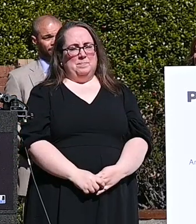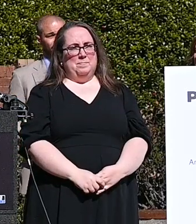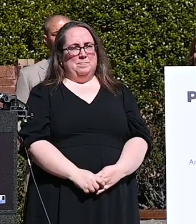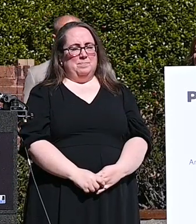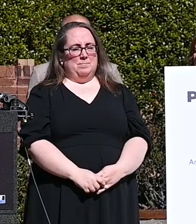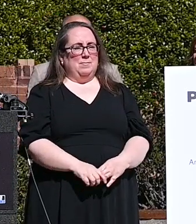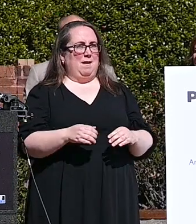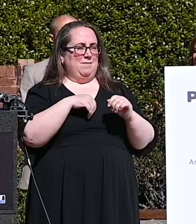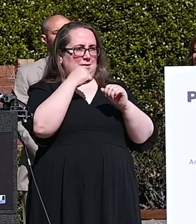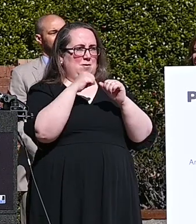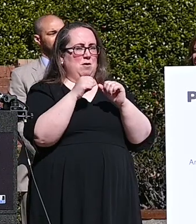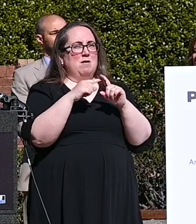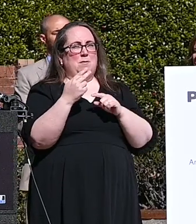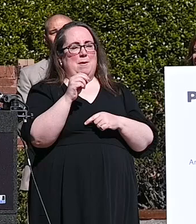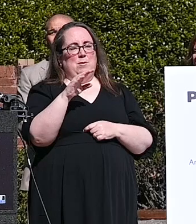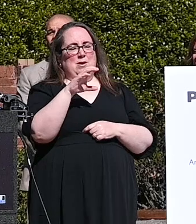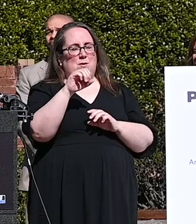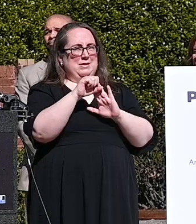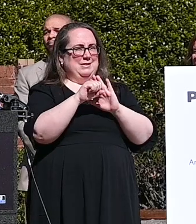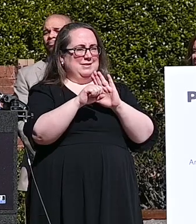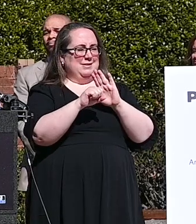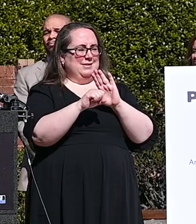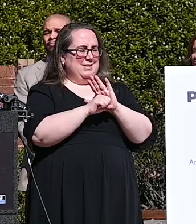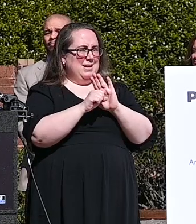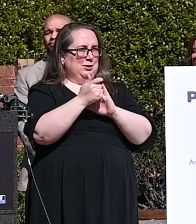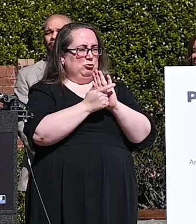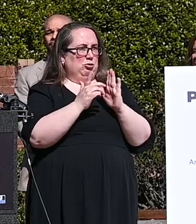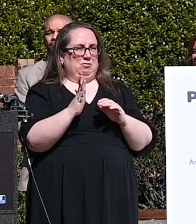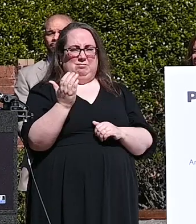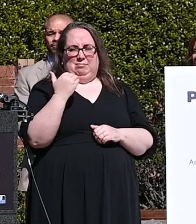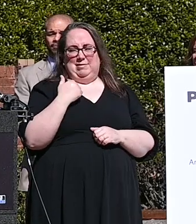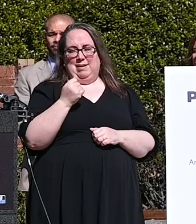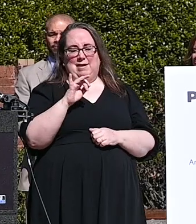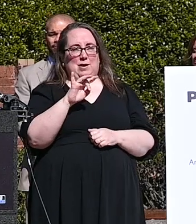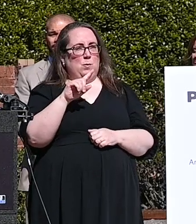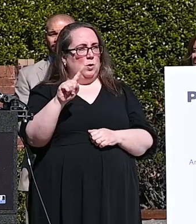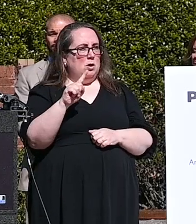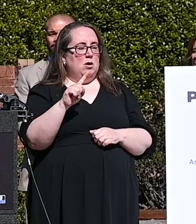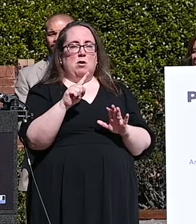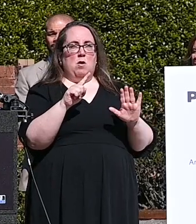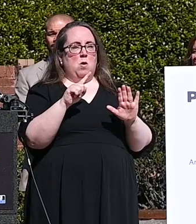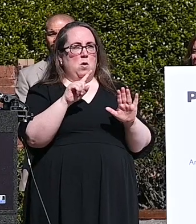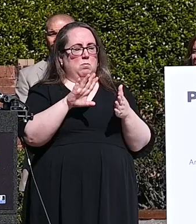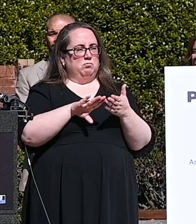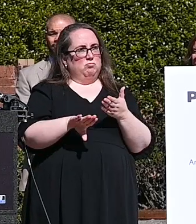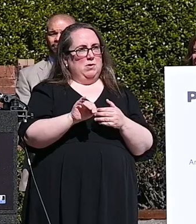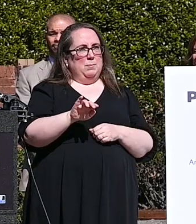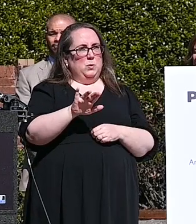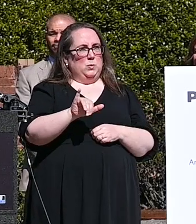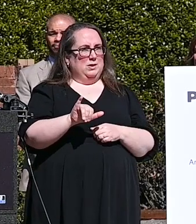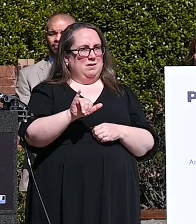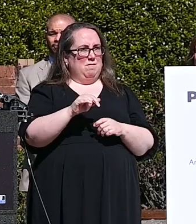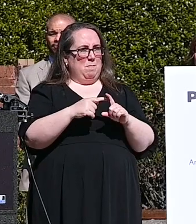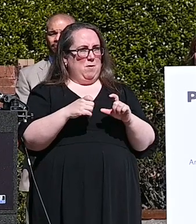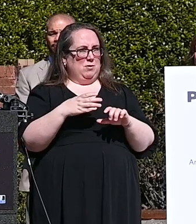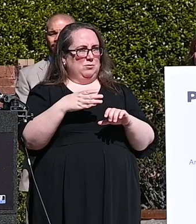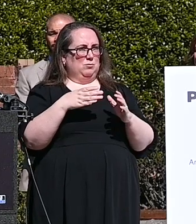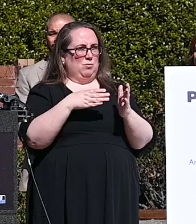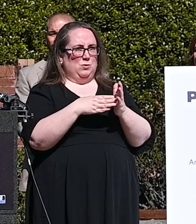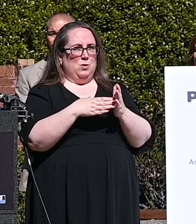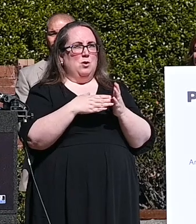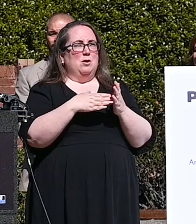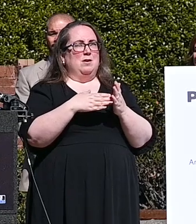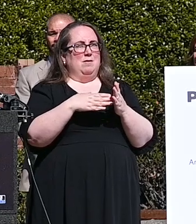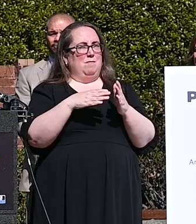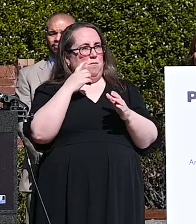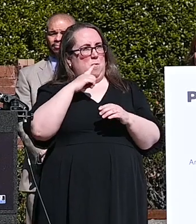There was a letter from the Howard County State's Attorney in 1981 giving full immunity from prosecution to a man named Charles William